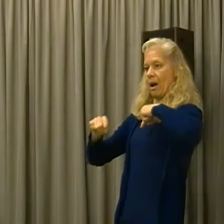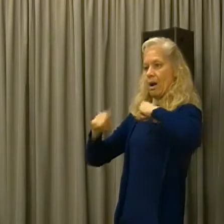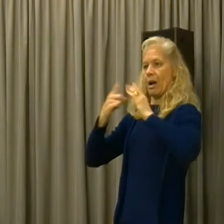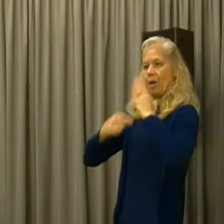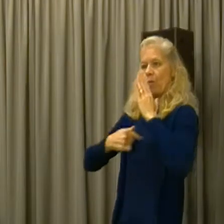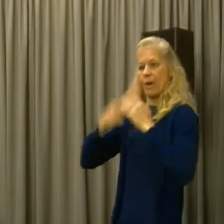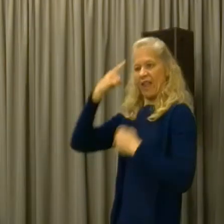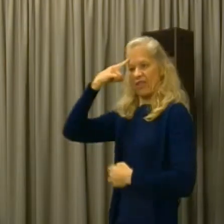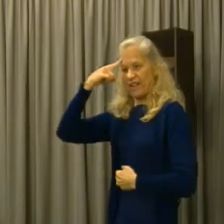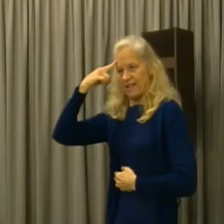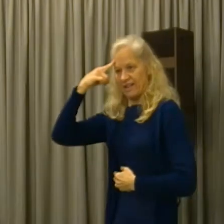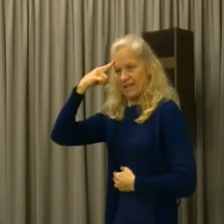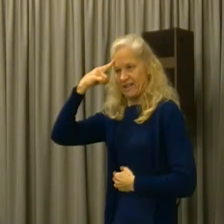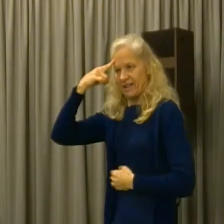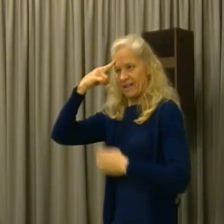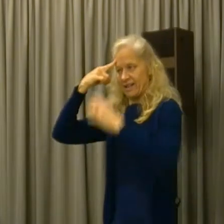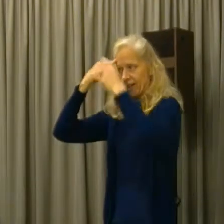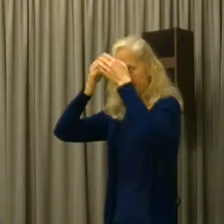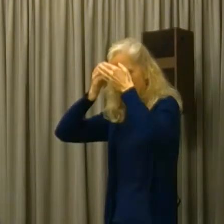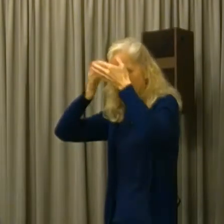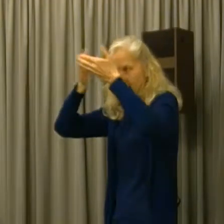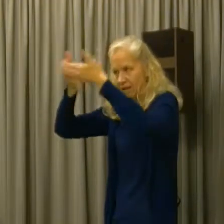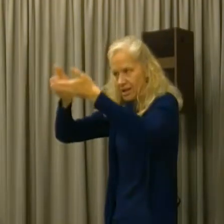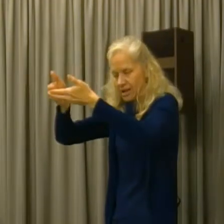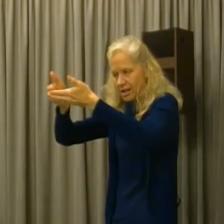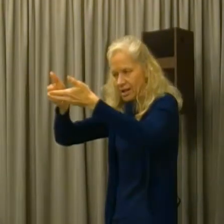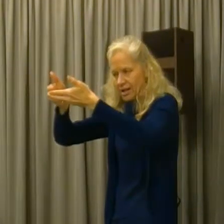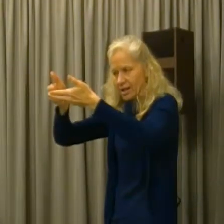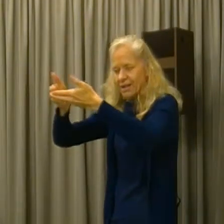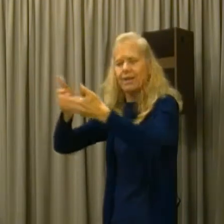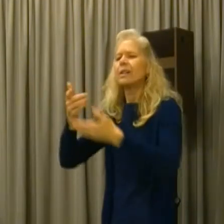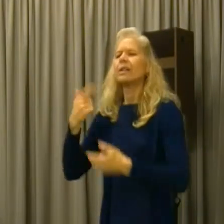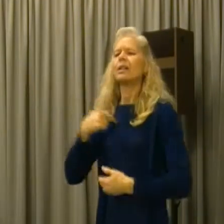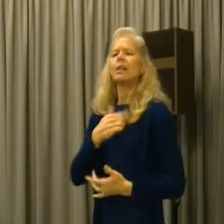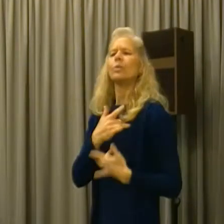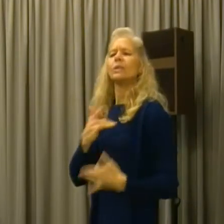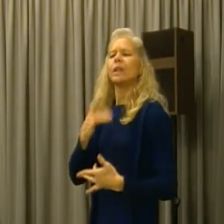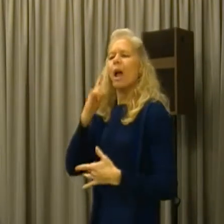What thoughts do we dwell on? What thoughts do we dwell on?